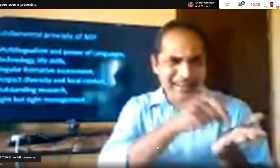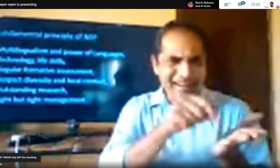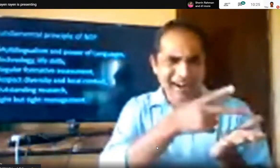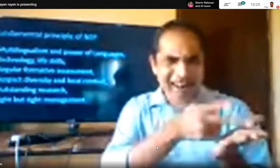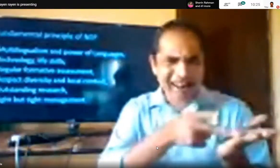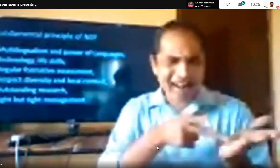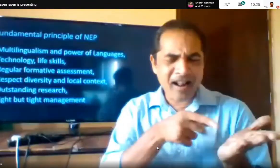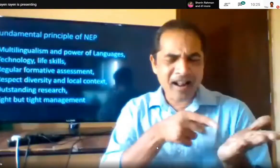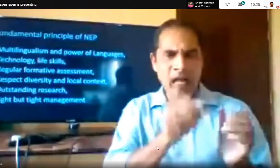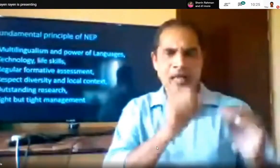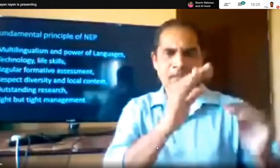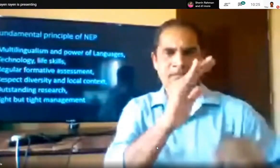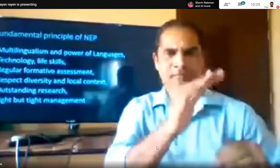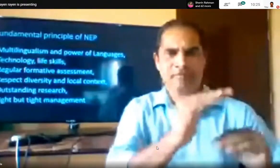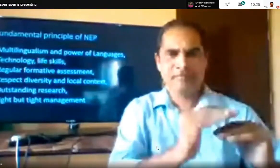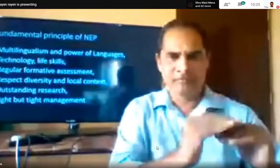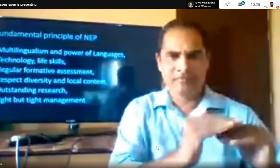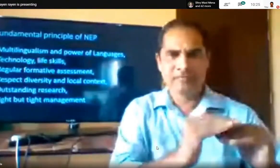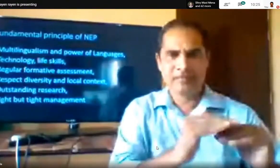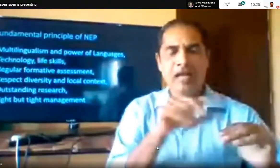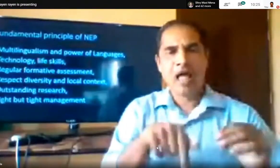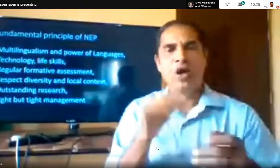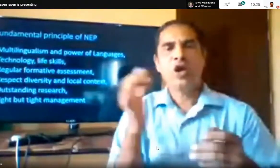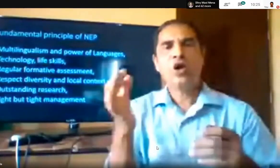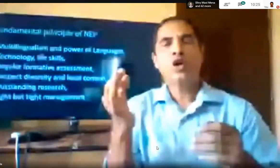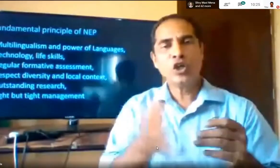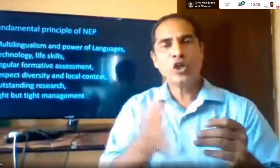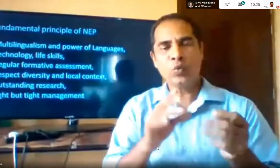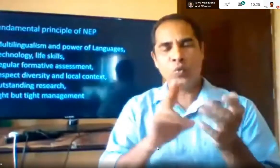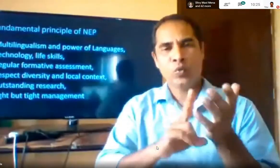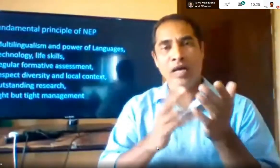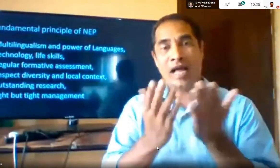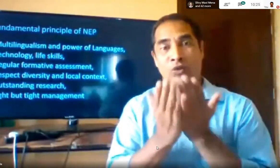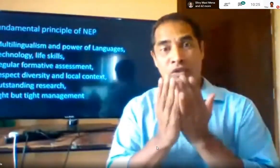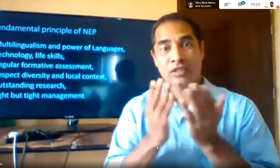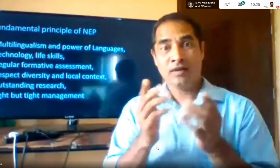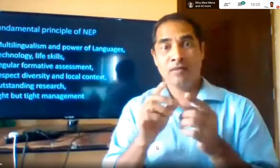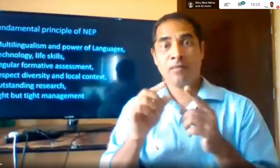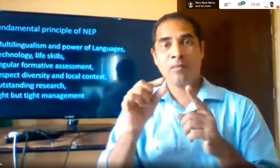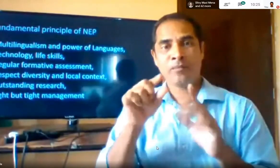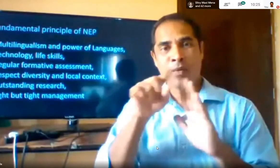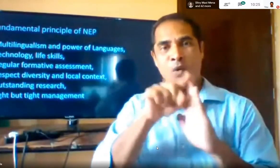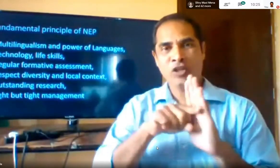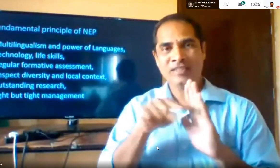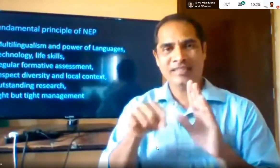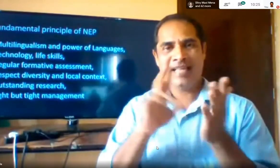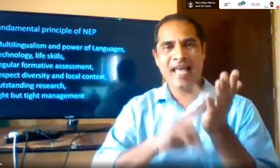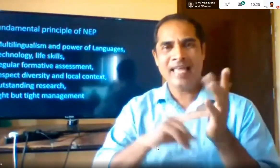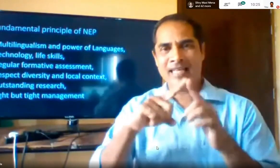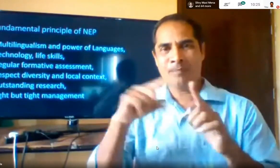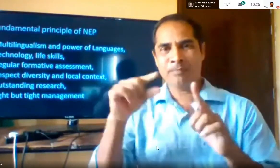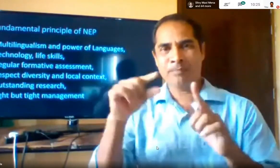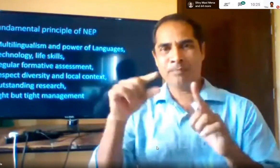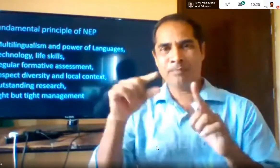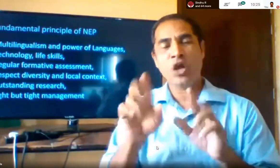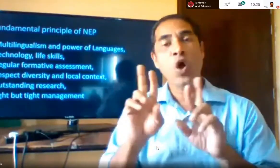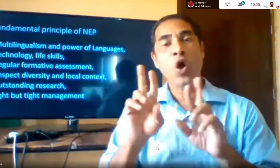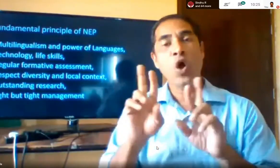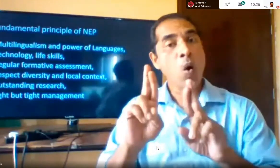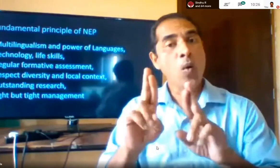higher. So simply reading and writing won't do. We have to learn everything, the points, up